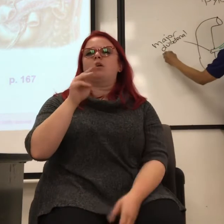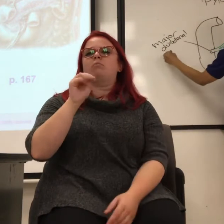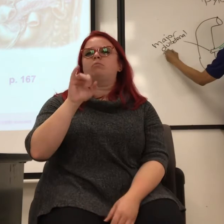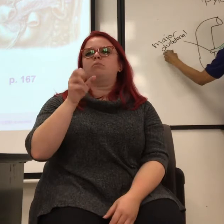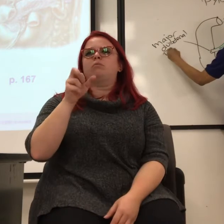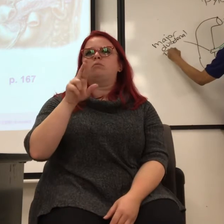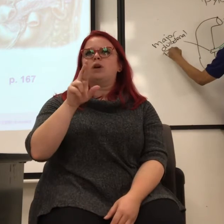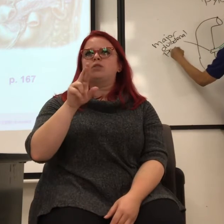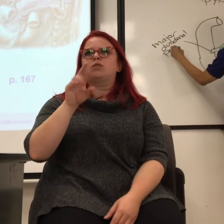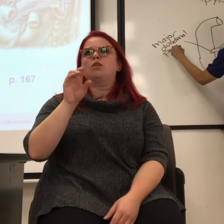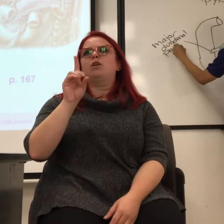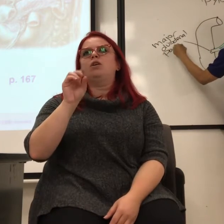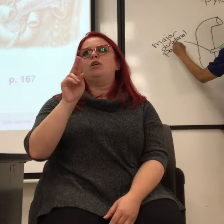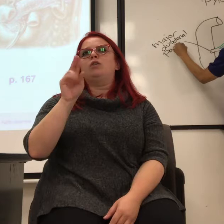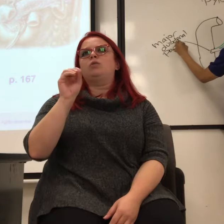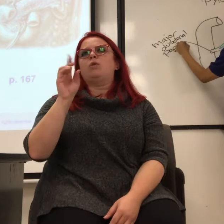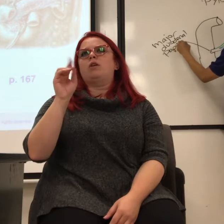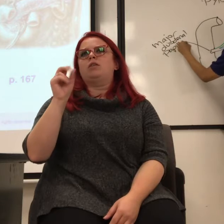papilla.